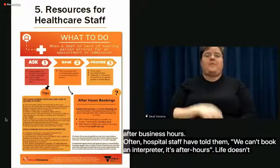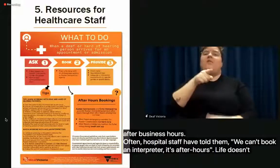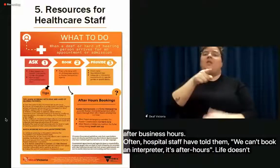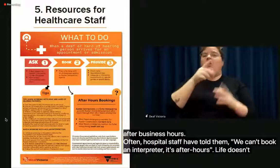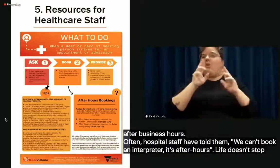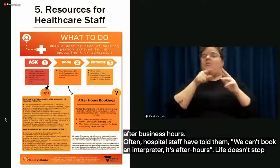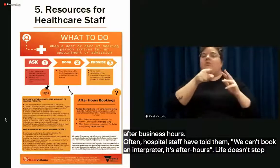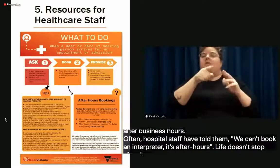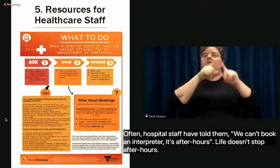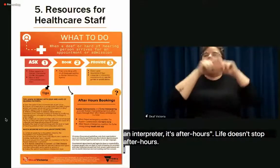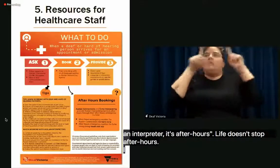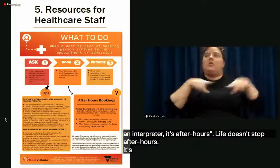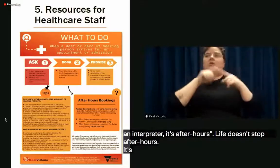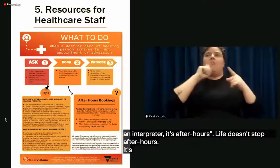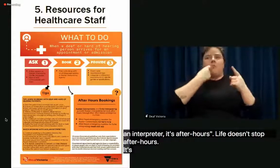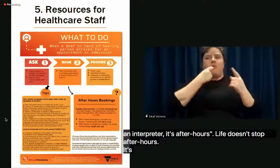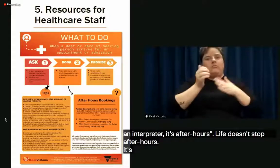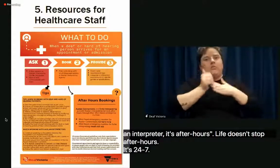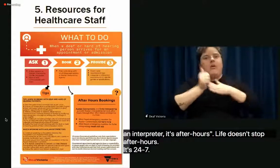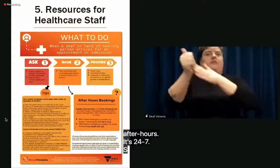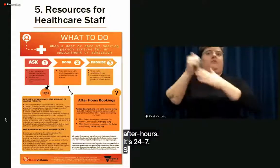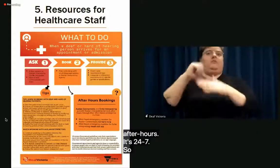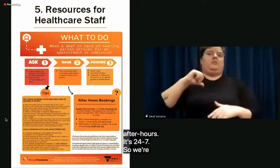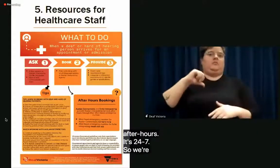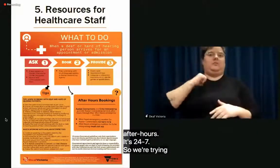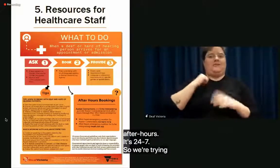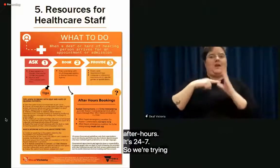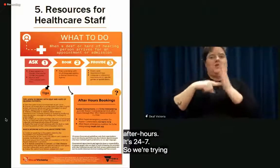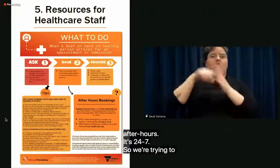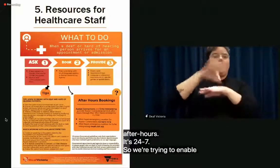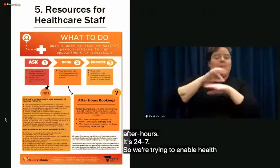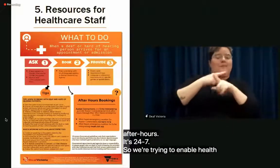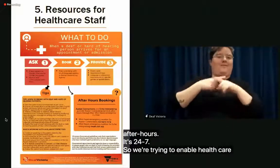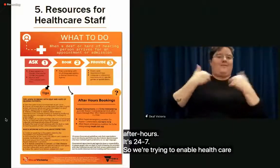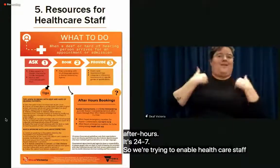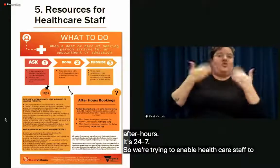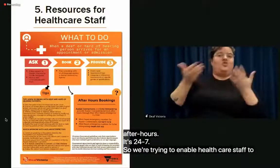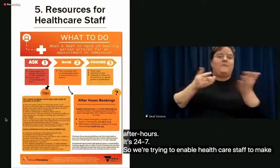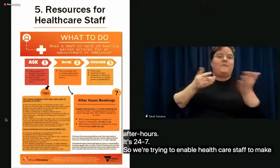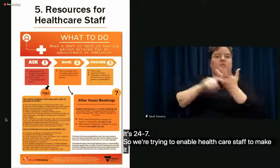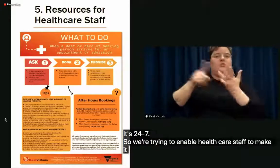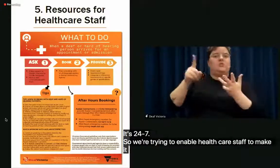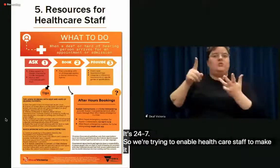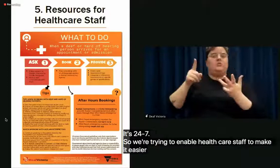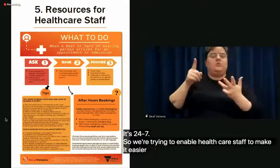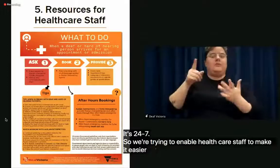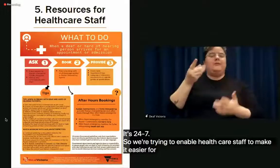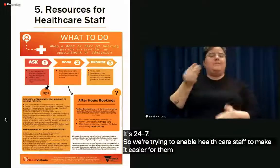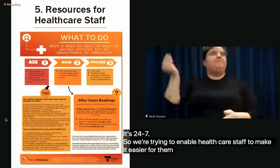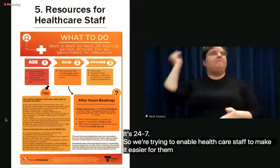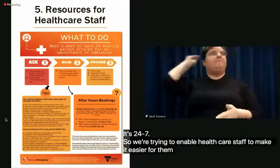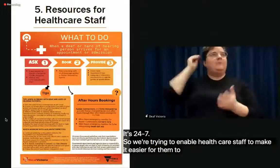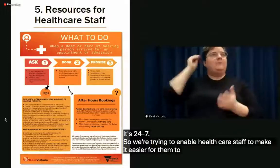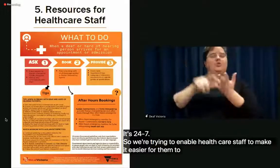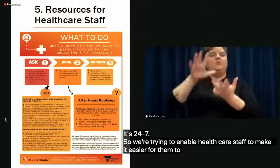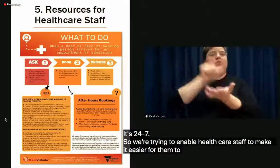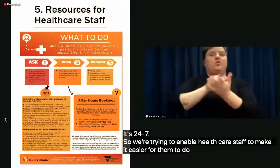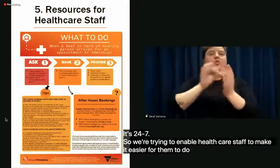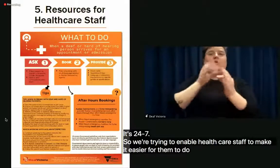enable healthcare staff to make it easier for them to do their job. We're also providing information and guidance